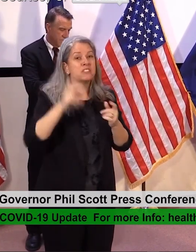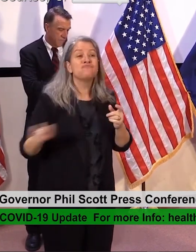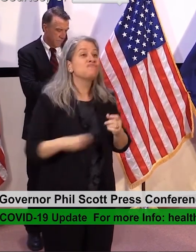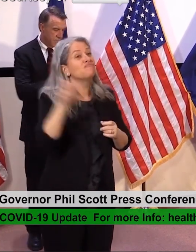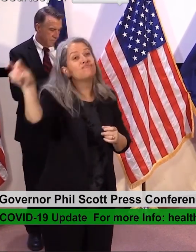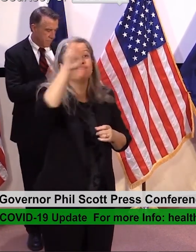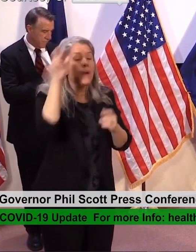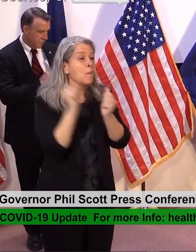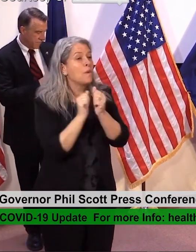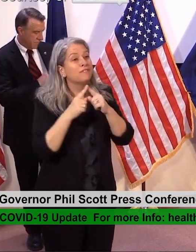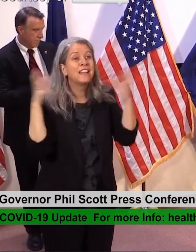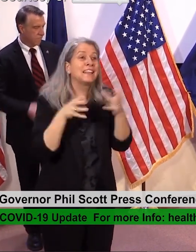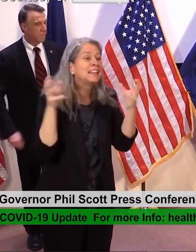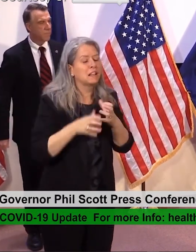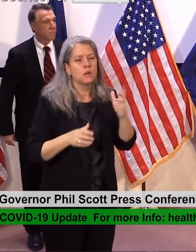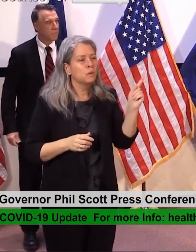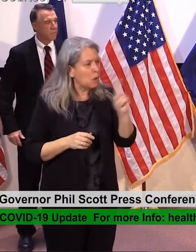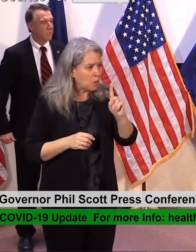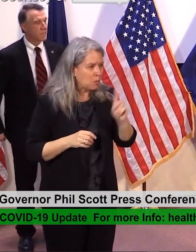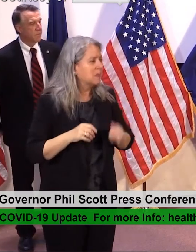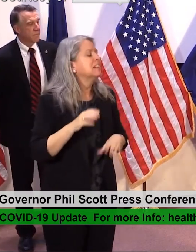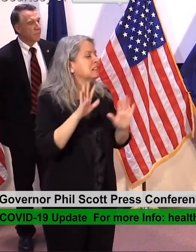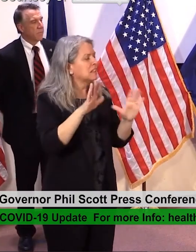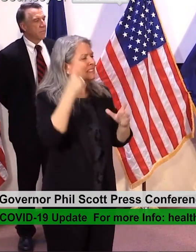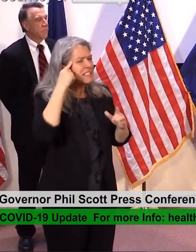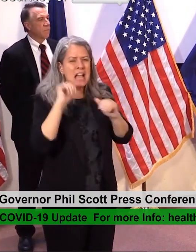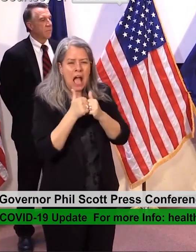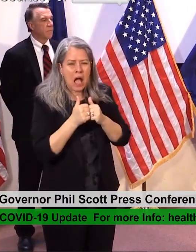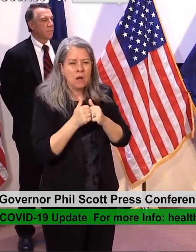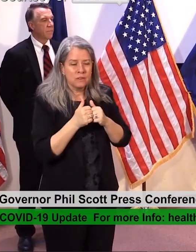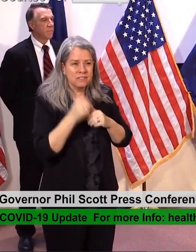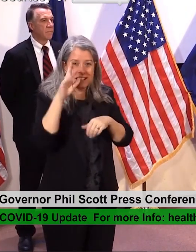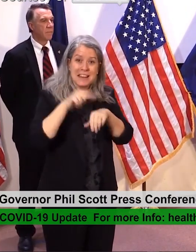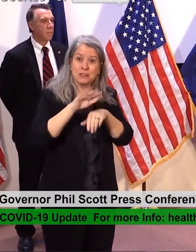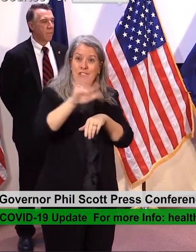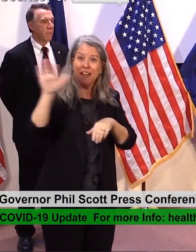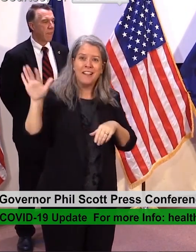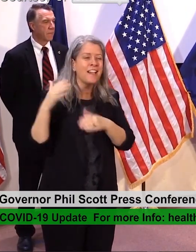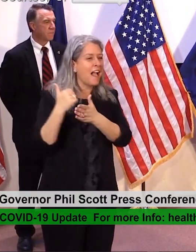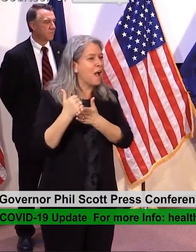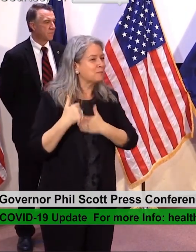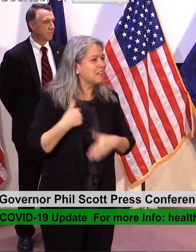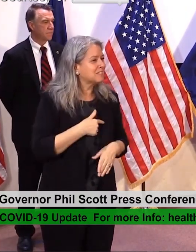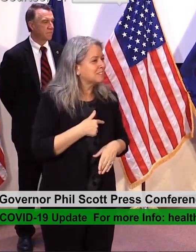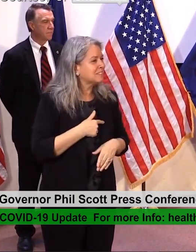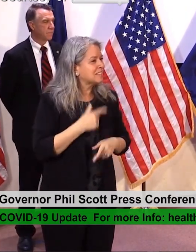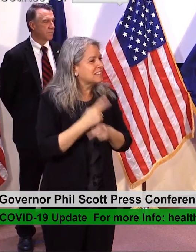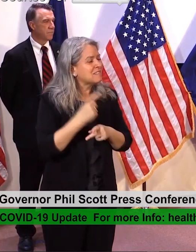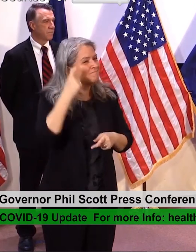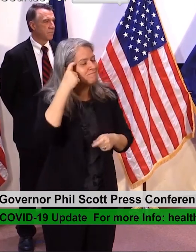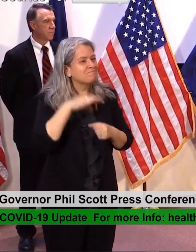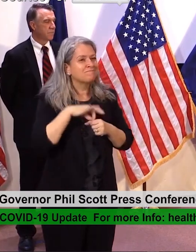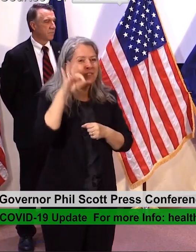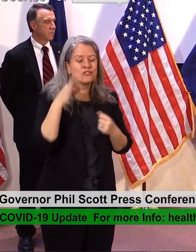And we need to choose smart ways when we're thinking about outdoor recreation. Nature can and is helping maintain our physical, mental, and even